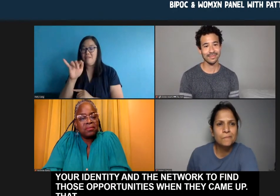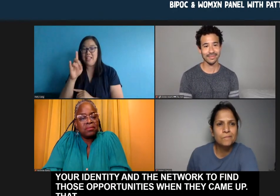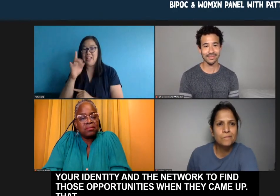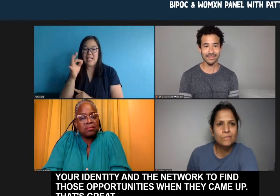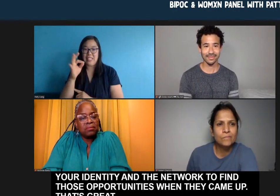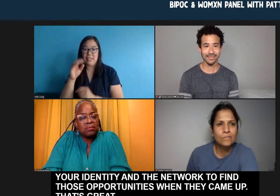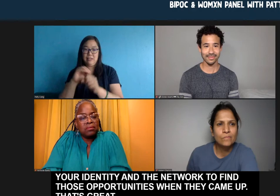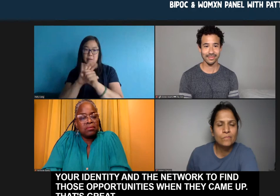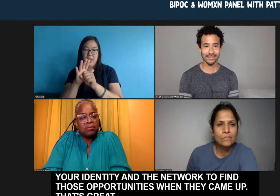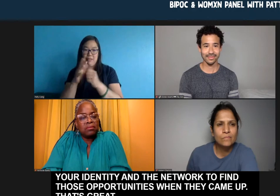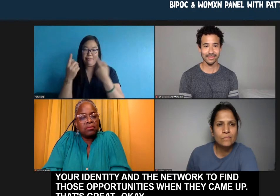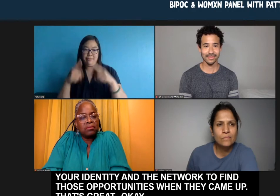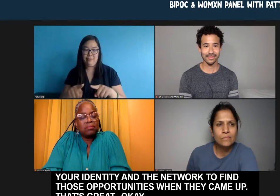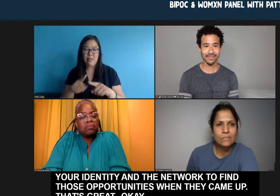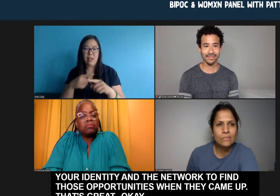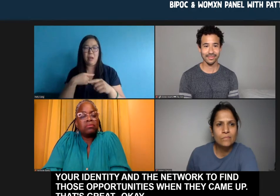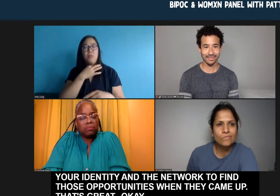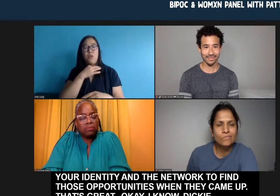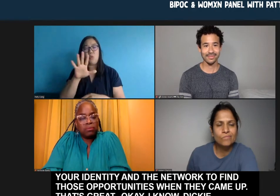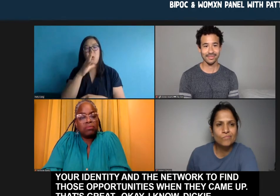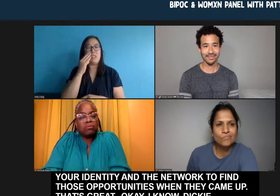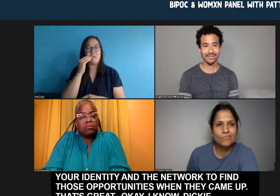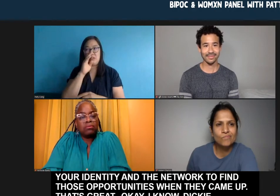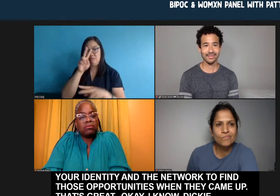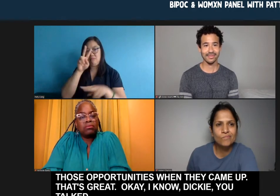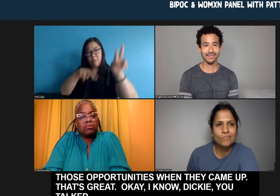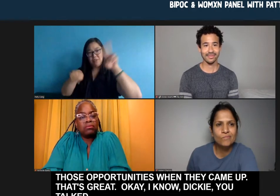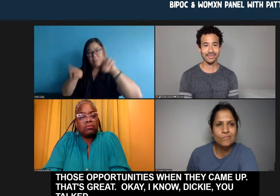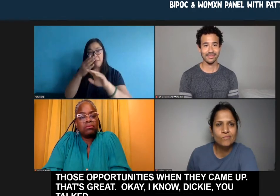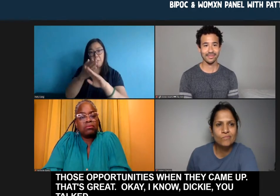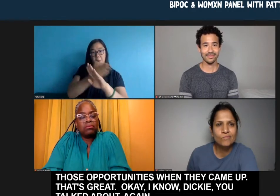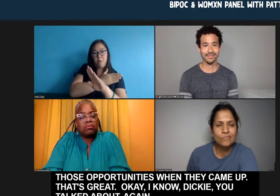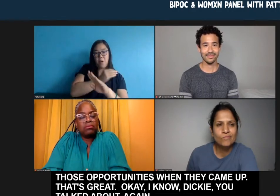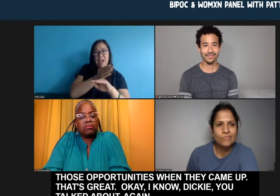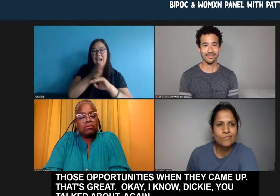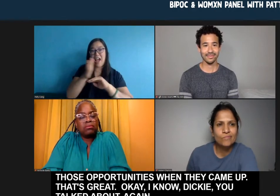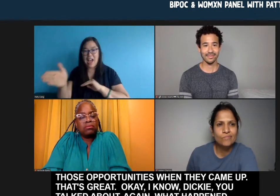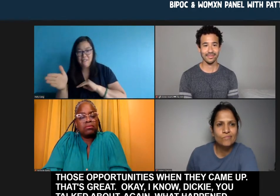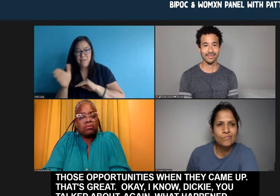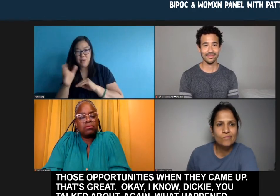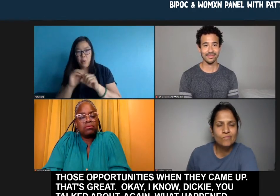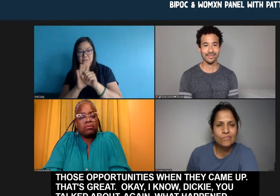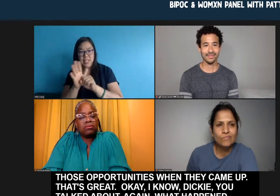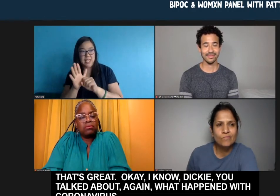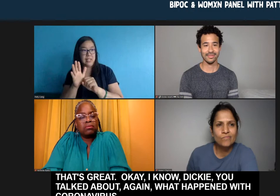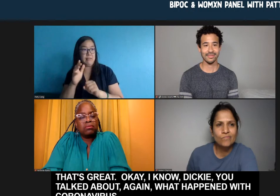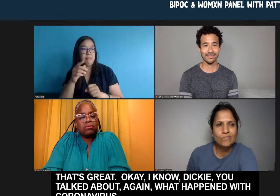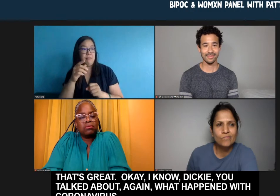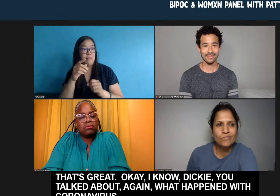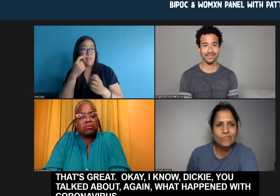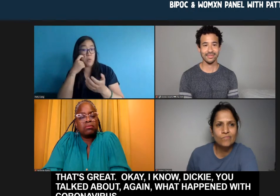Diggy, you talked about, you know, again, what happened with coronaviruses. So I'm curious about your experiences, the before and